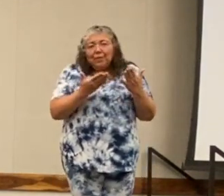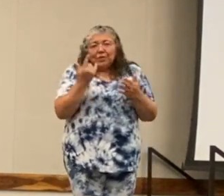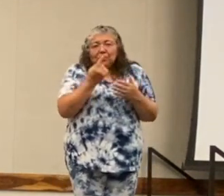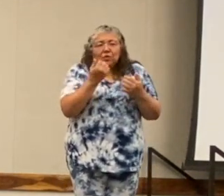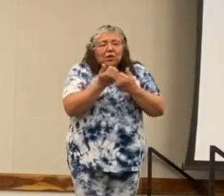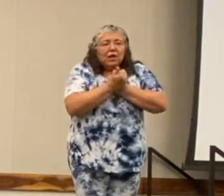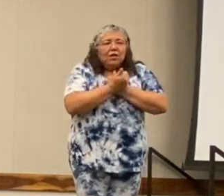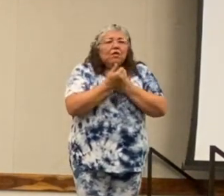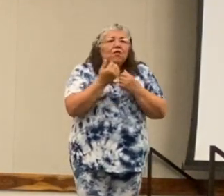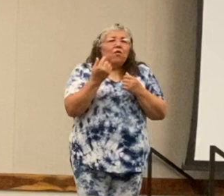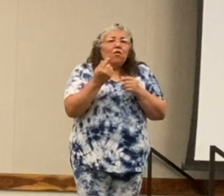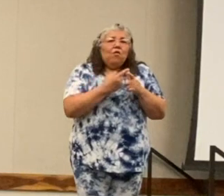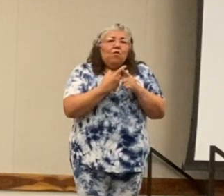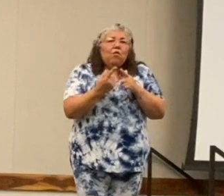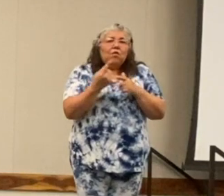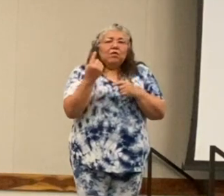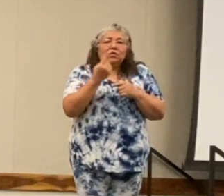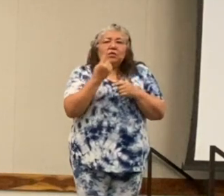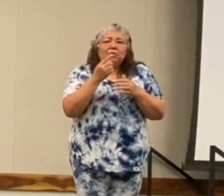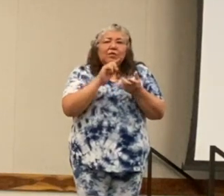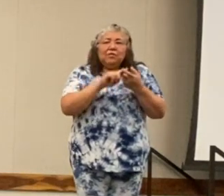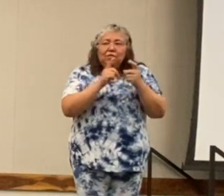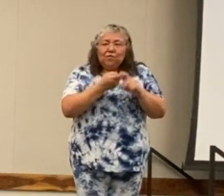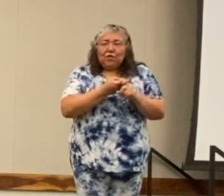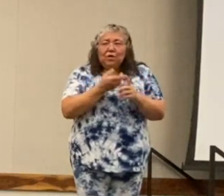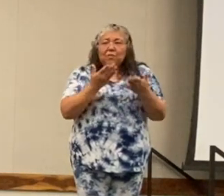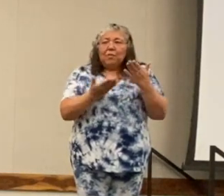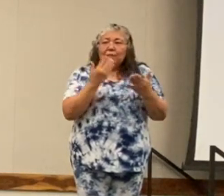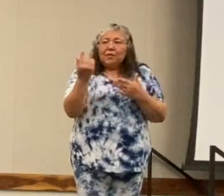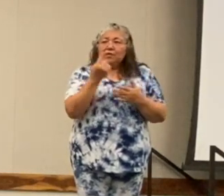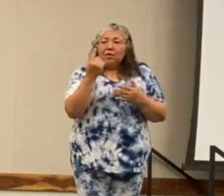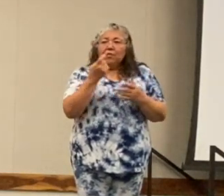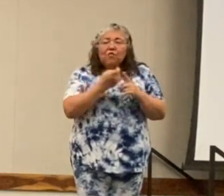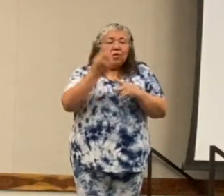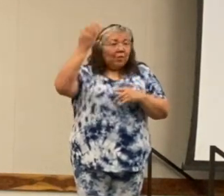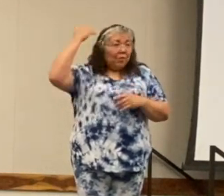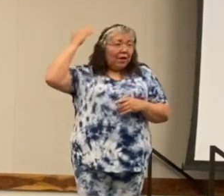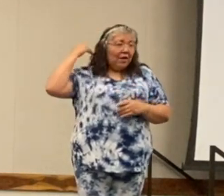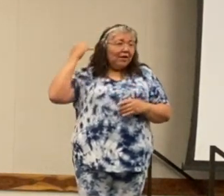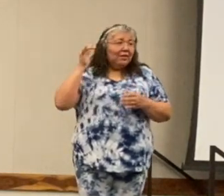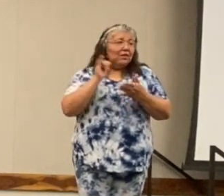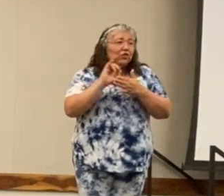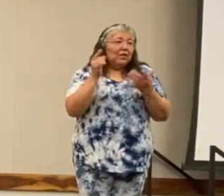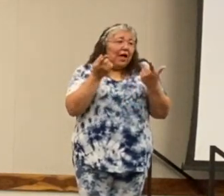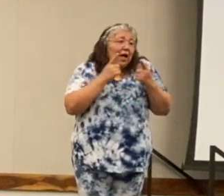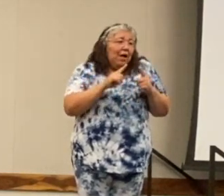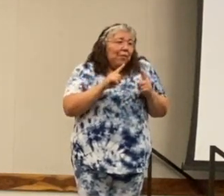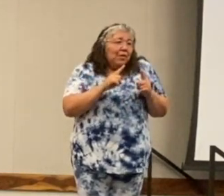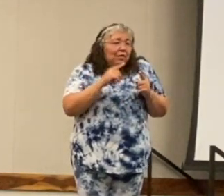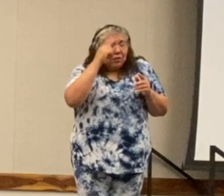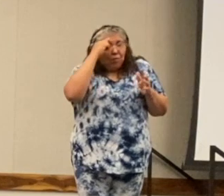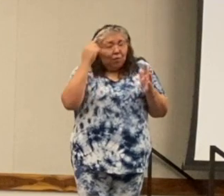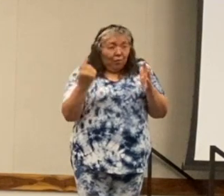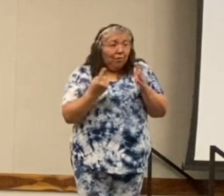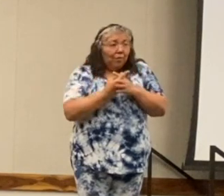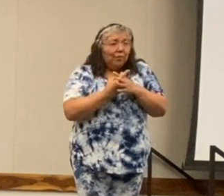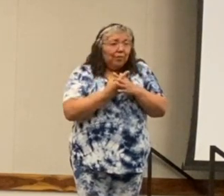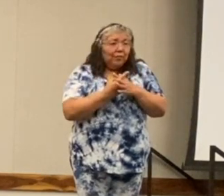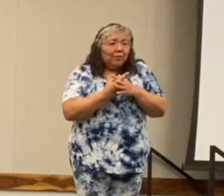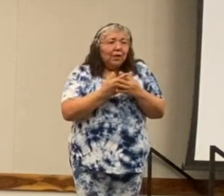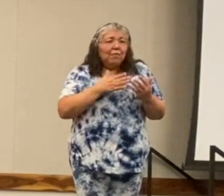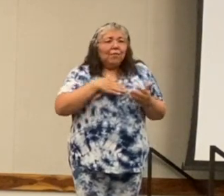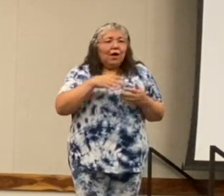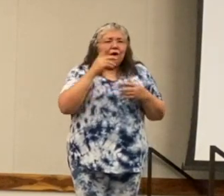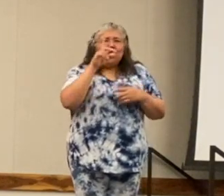or maybe it was a friend, or maybe it was someone from the past that just happens to come from your mind, right? And my